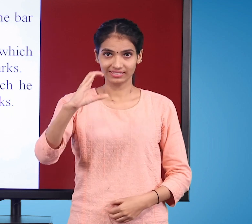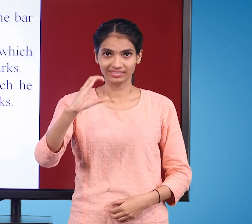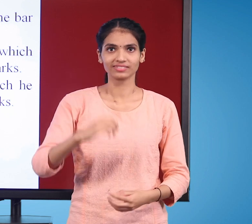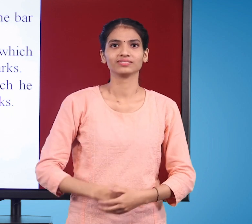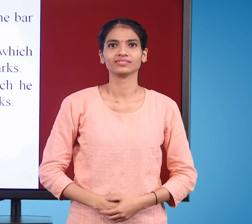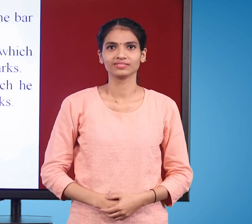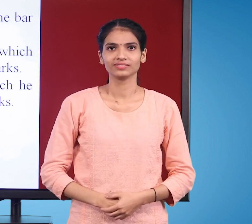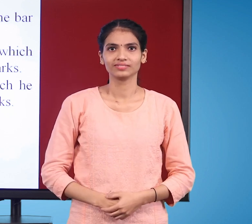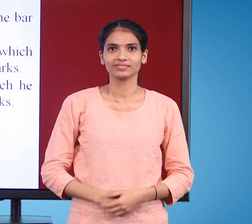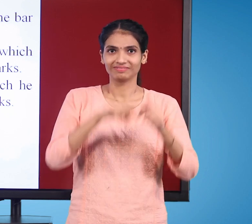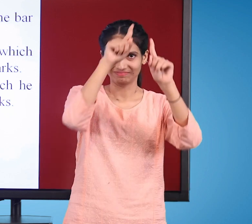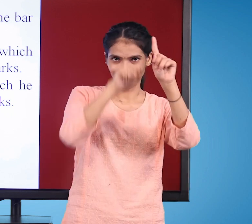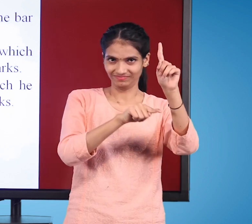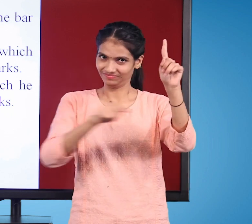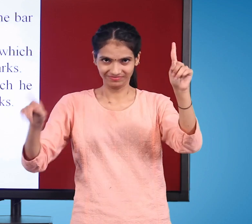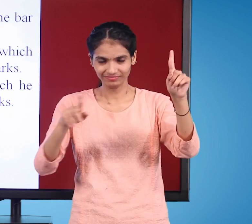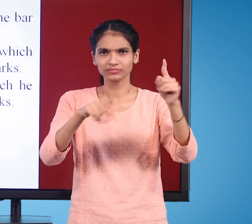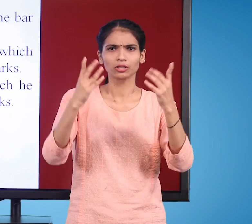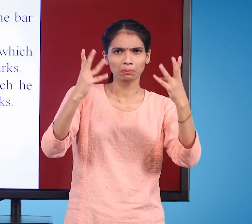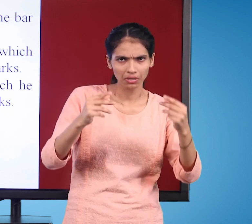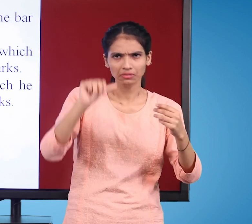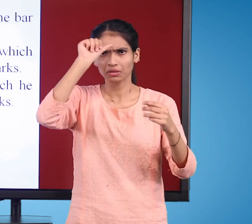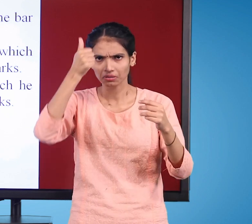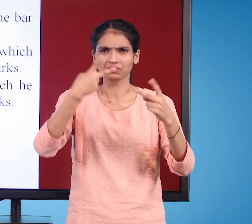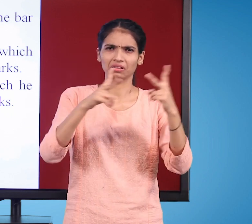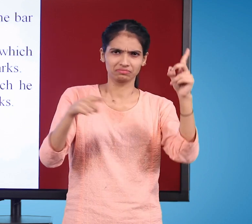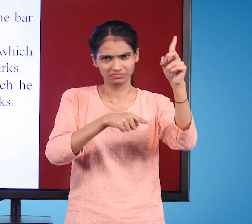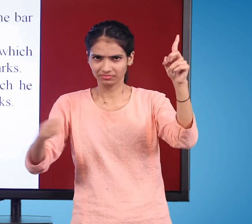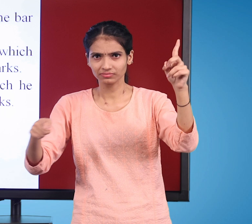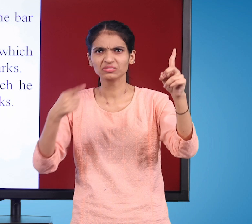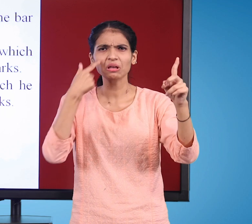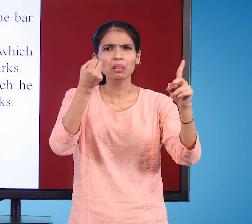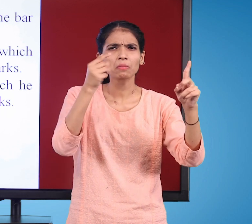C. Name the subject in which he has scored minimum marks.